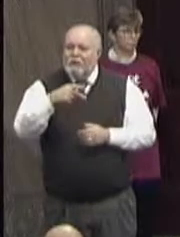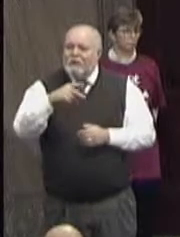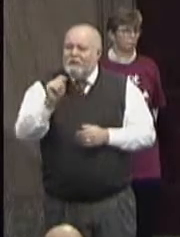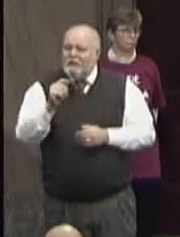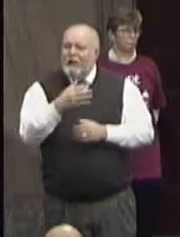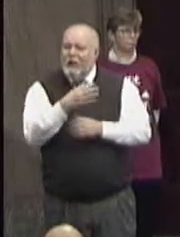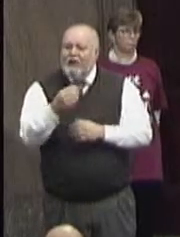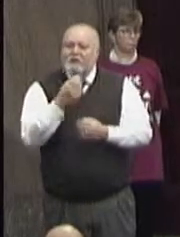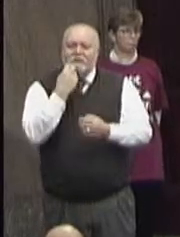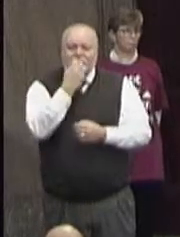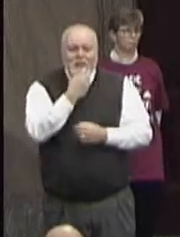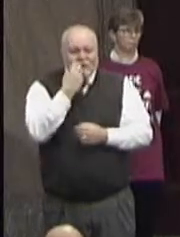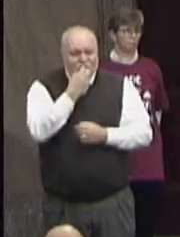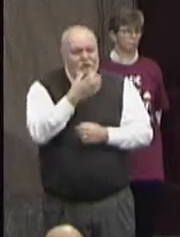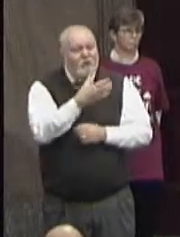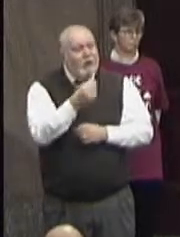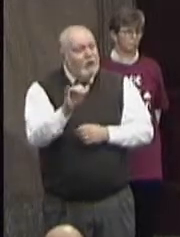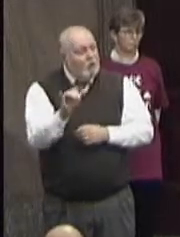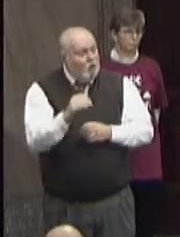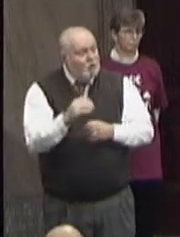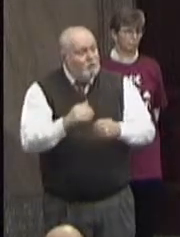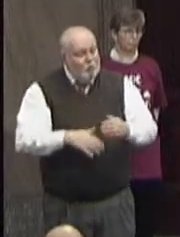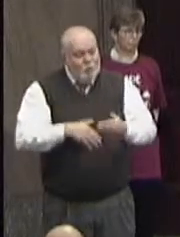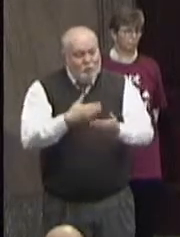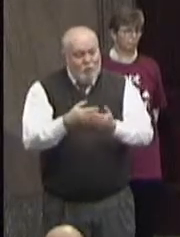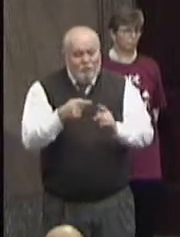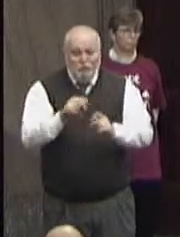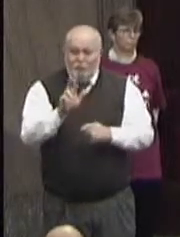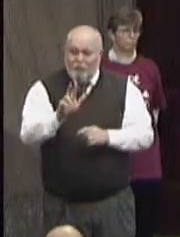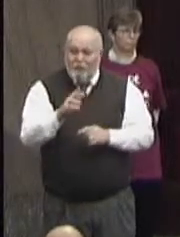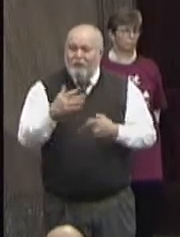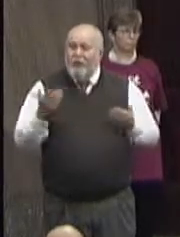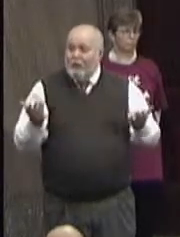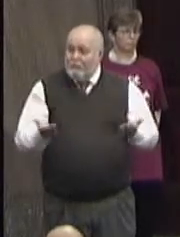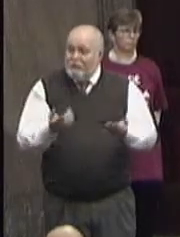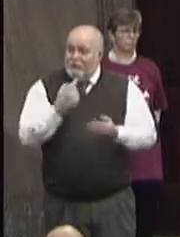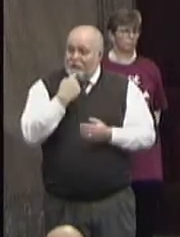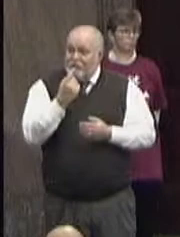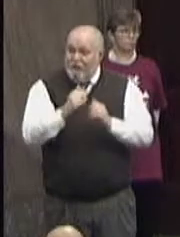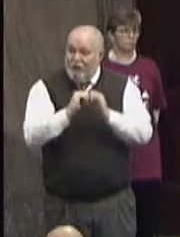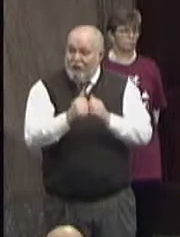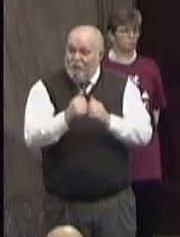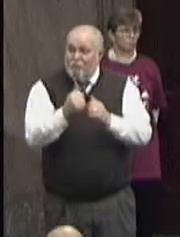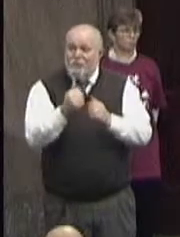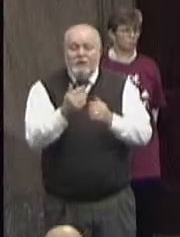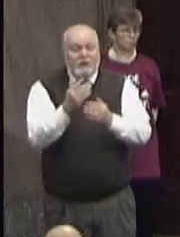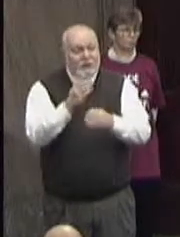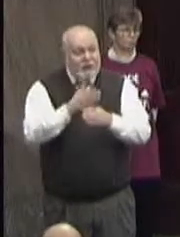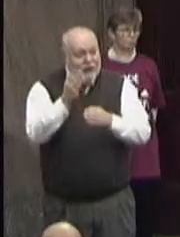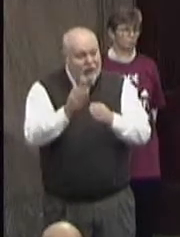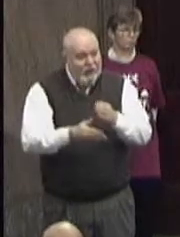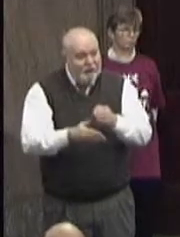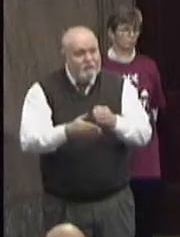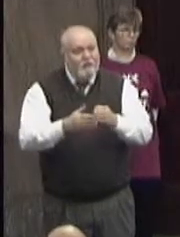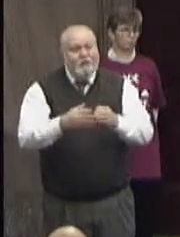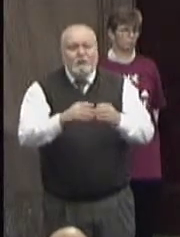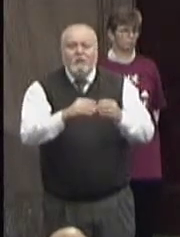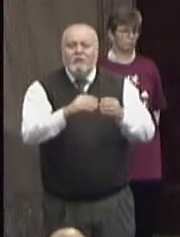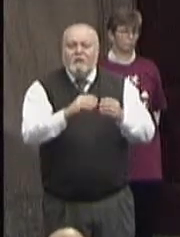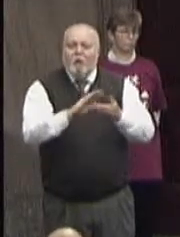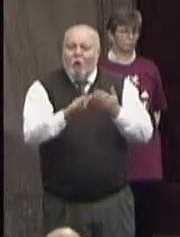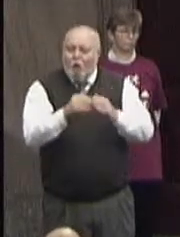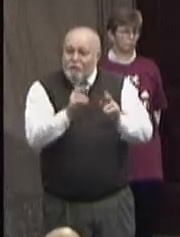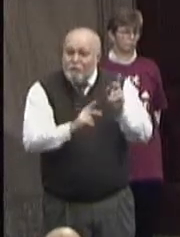speech. And they also cover costs in birth to 3. I'm here to tell you how to significantly end the hemorrhaging of providers from